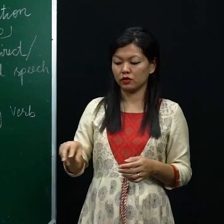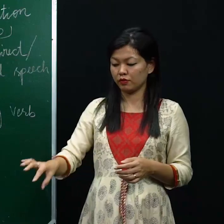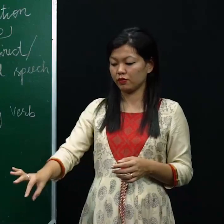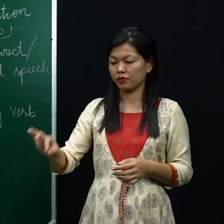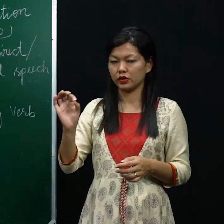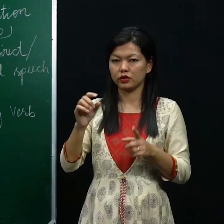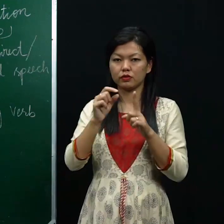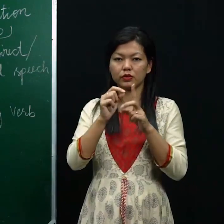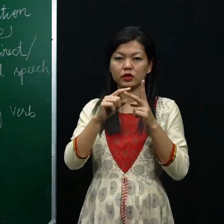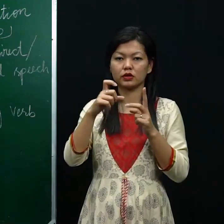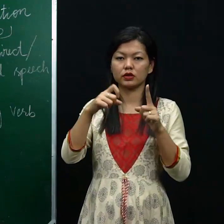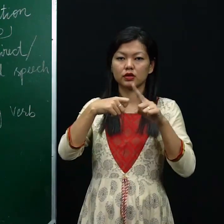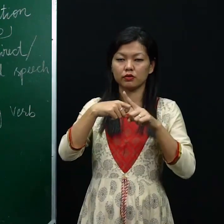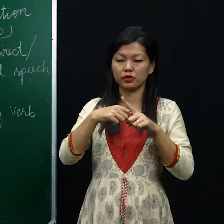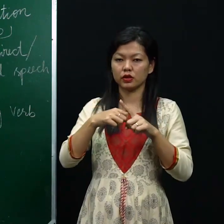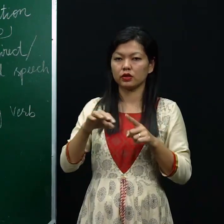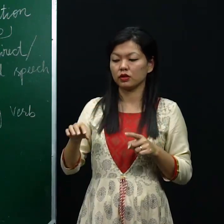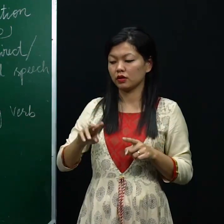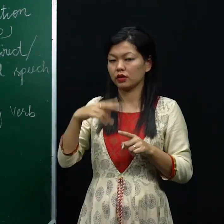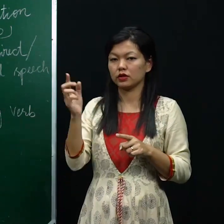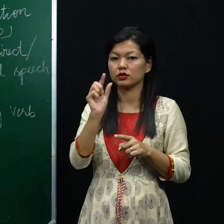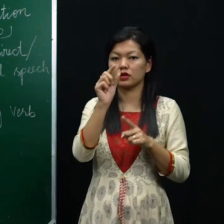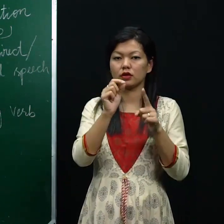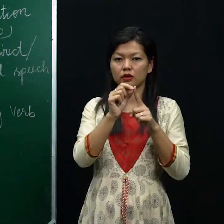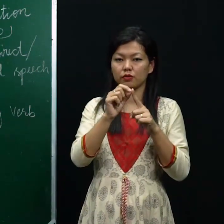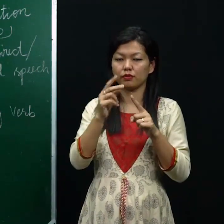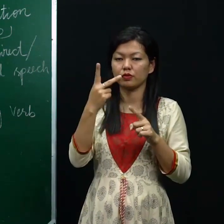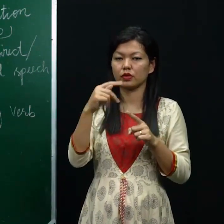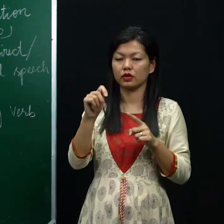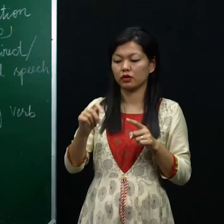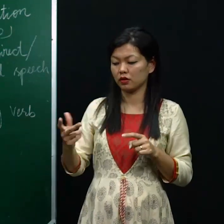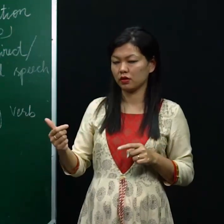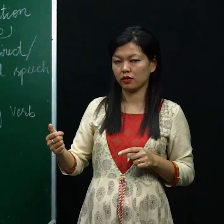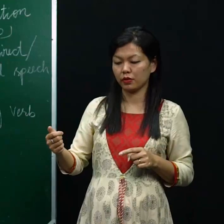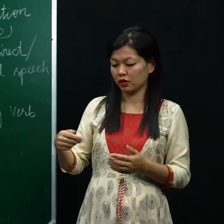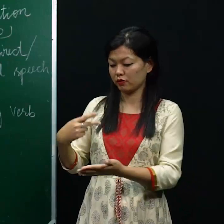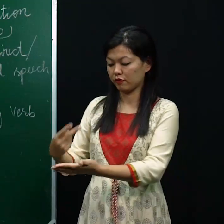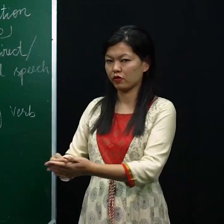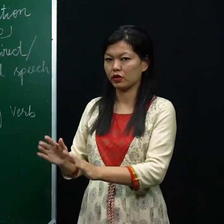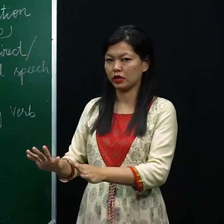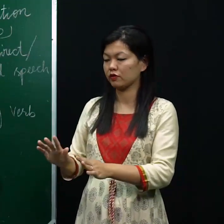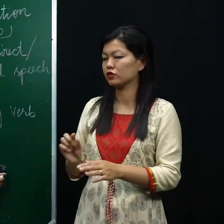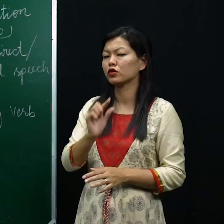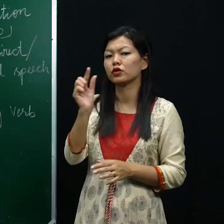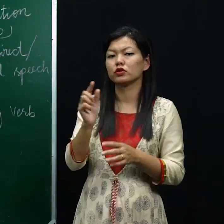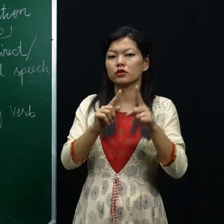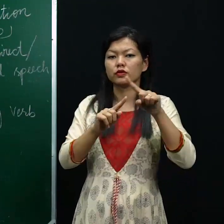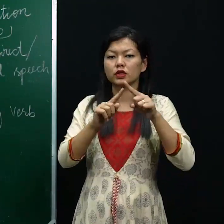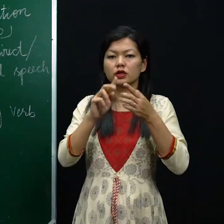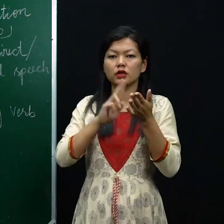up. And one more thing that I want you to know here is the use of tense.